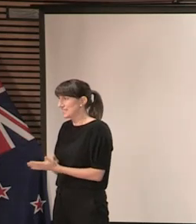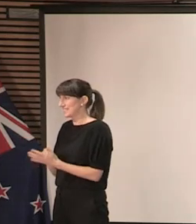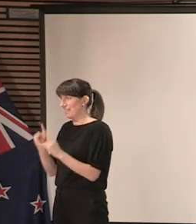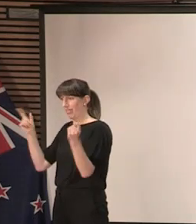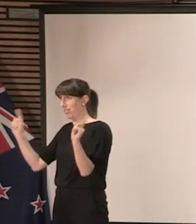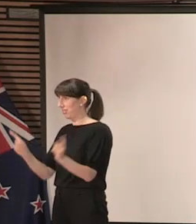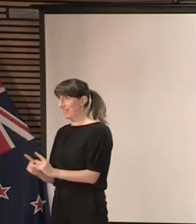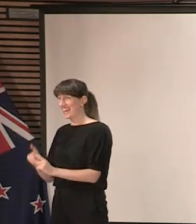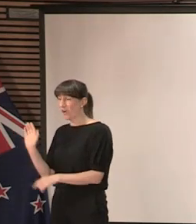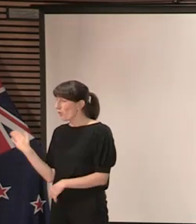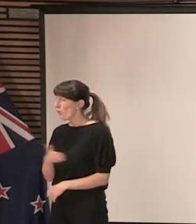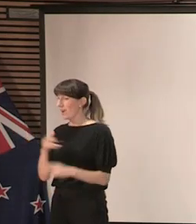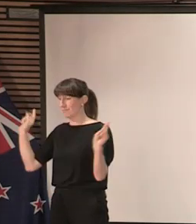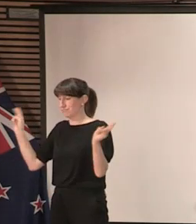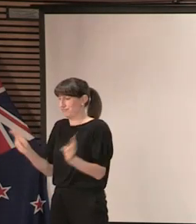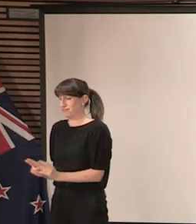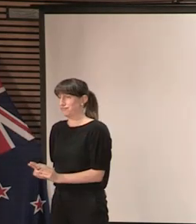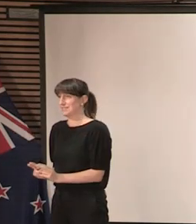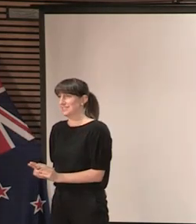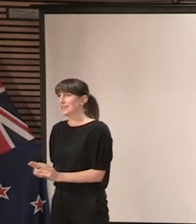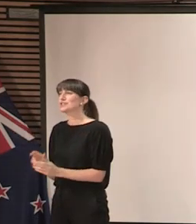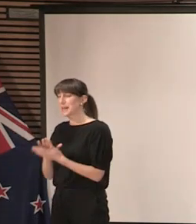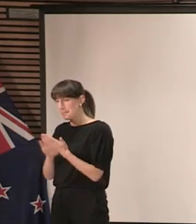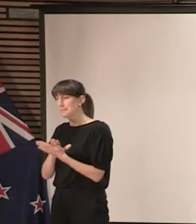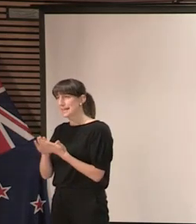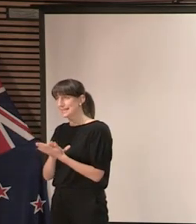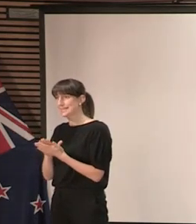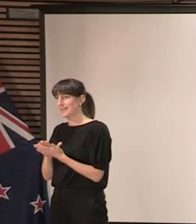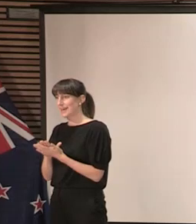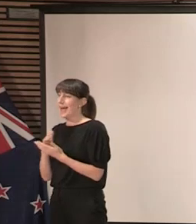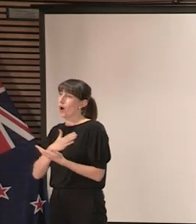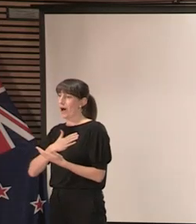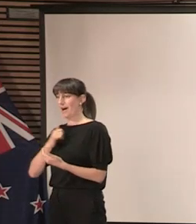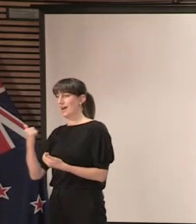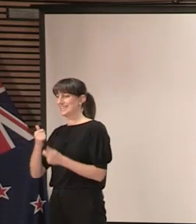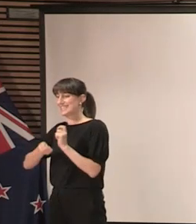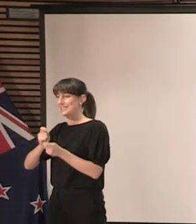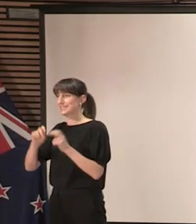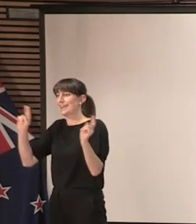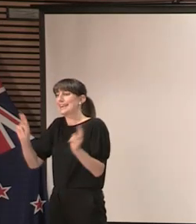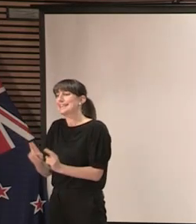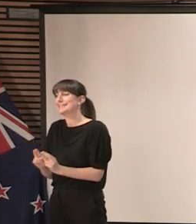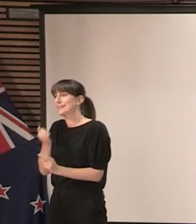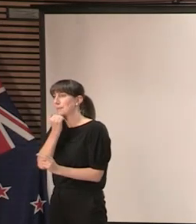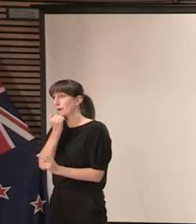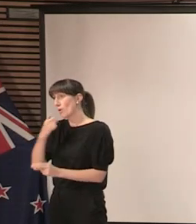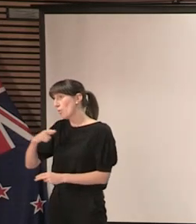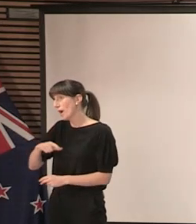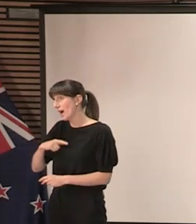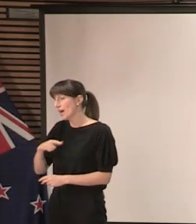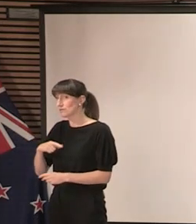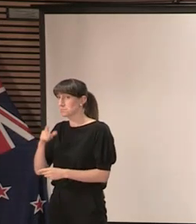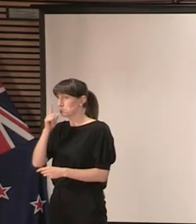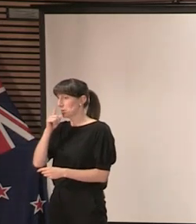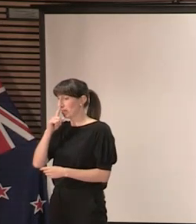And that explains, that's a very good reason for why our testing has dropped, because there simply are not people out there who have